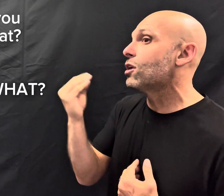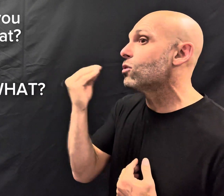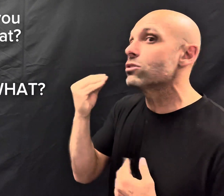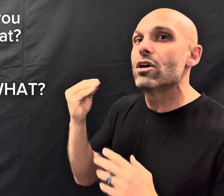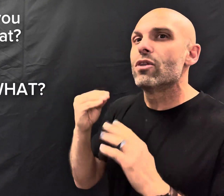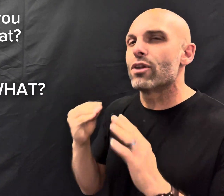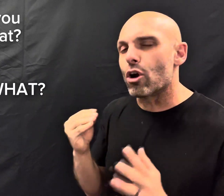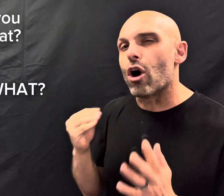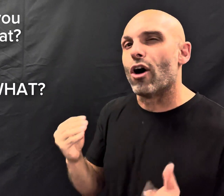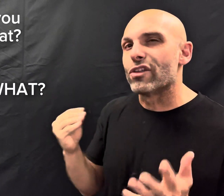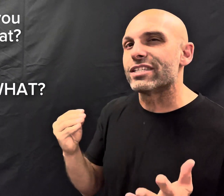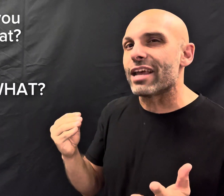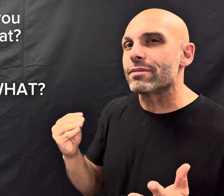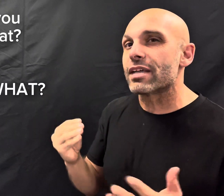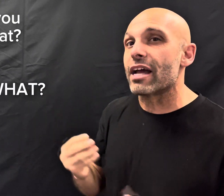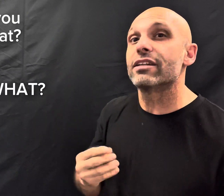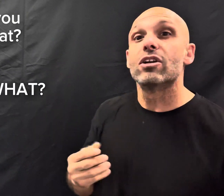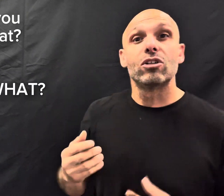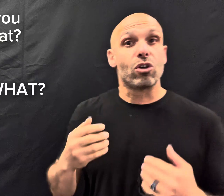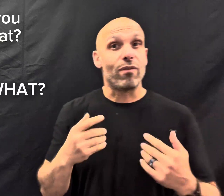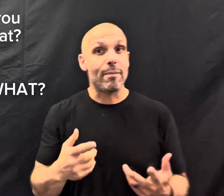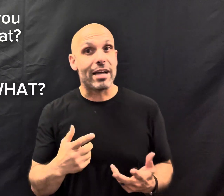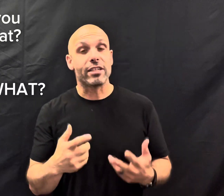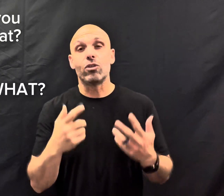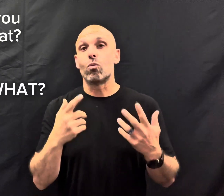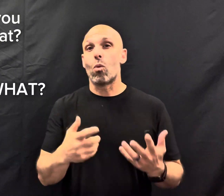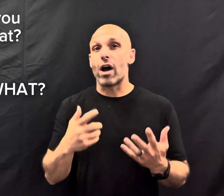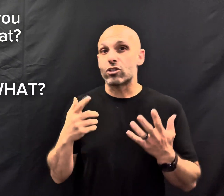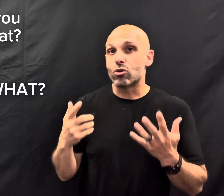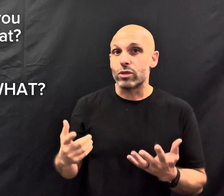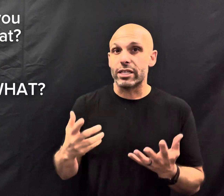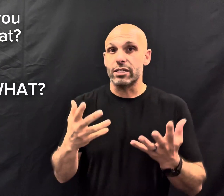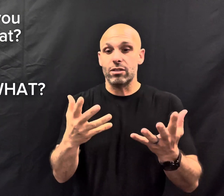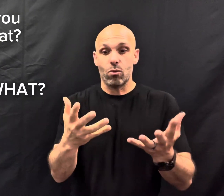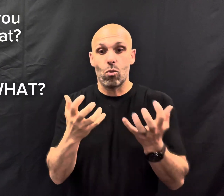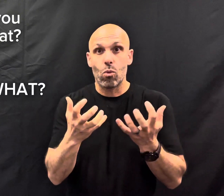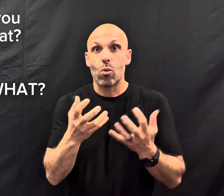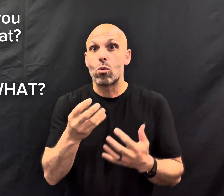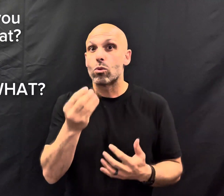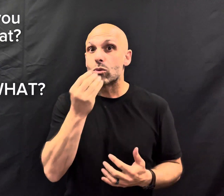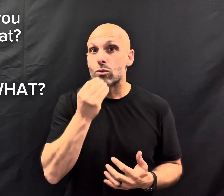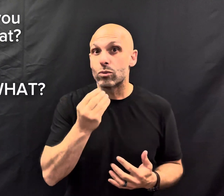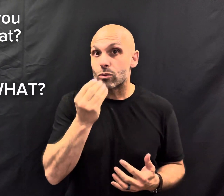close. They're all the same sign. So if I'm asking you, want to eat,